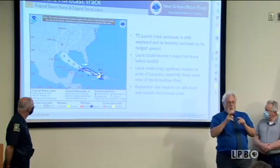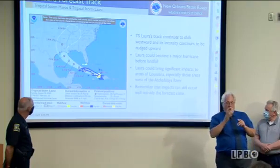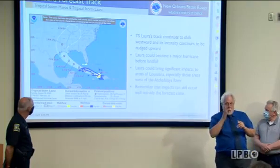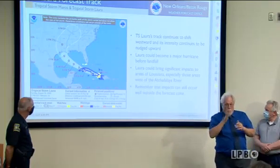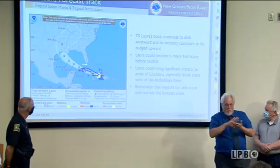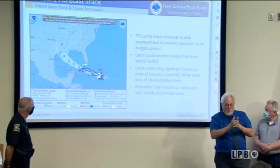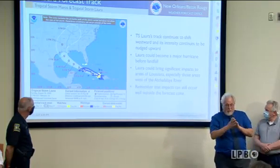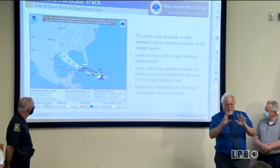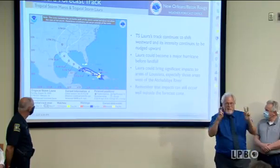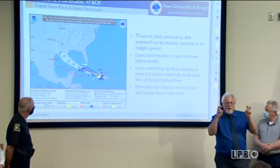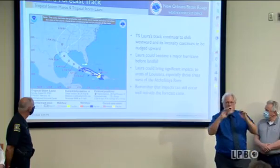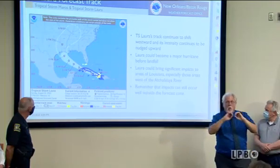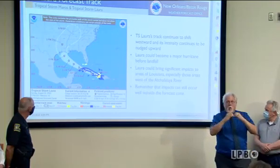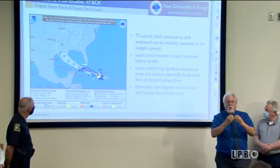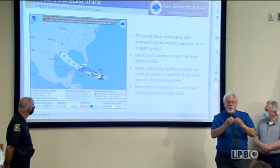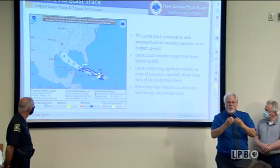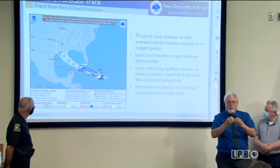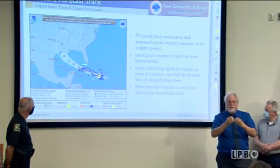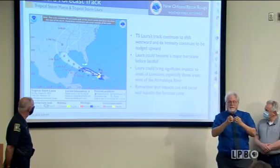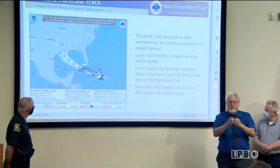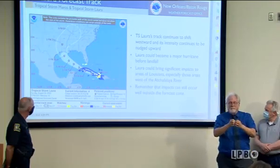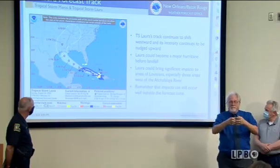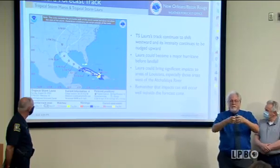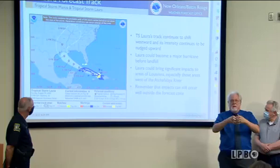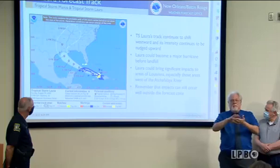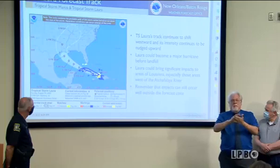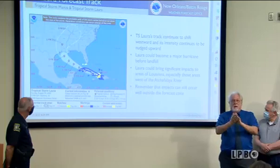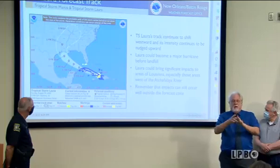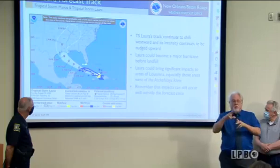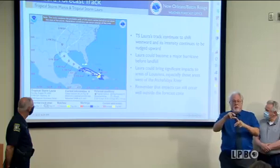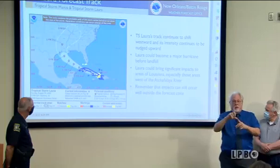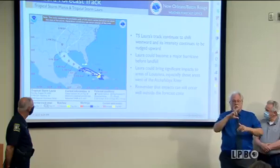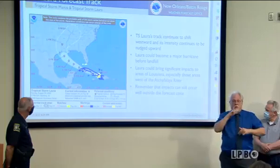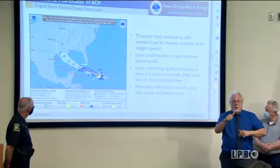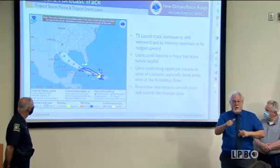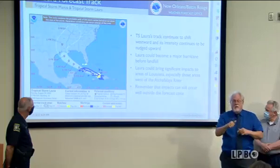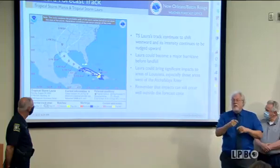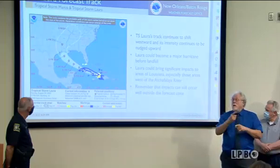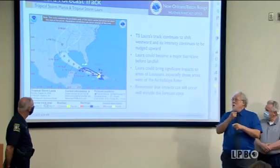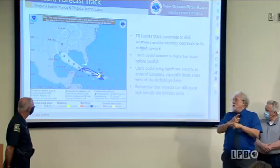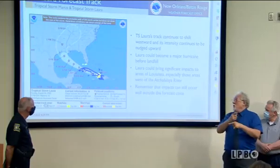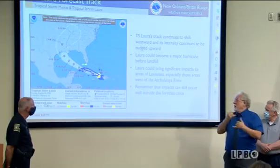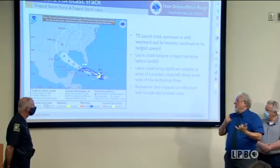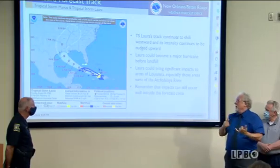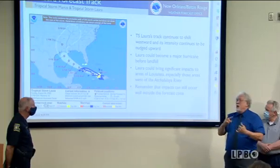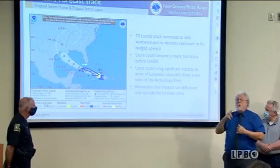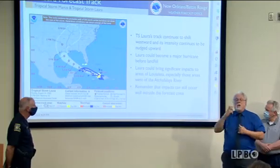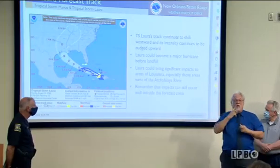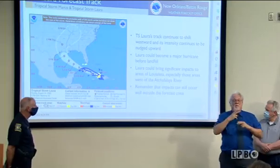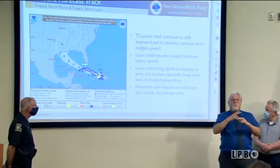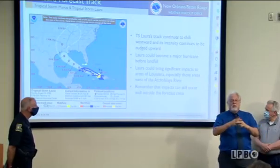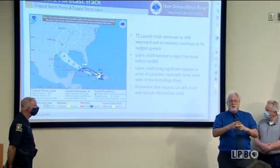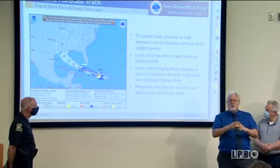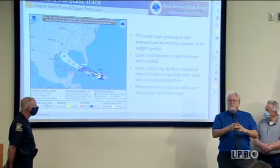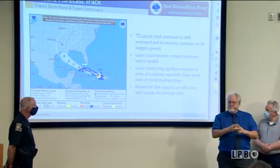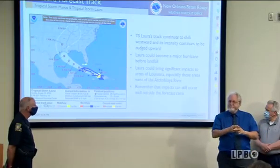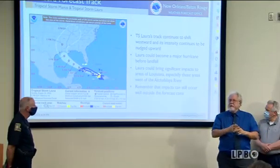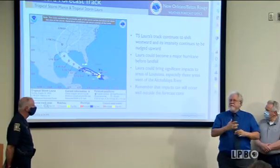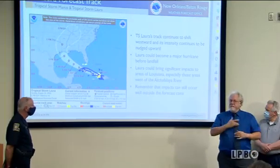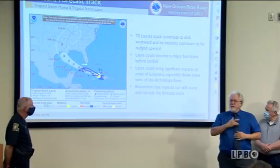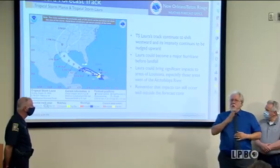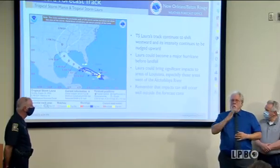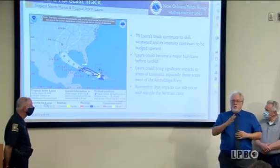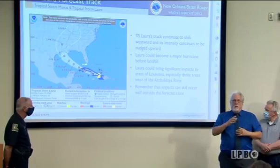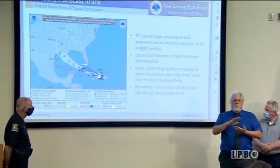organized it is and how quickly it can develop into a hurricane. Right now, as the governor mentioned, it is expected to be